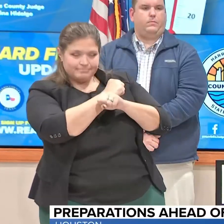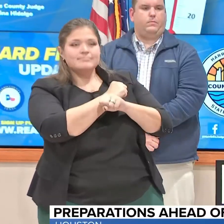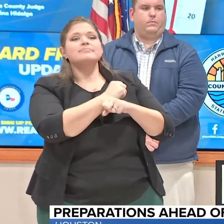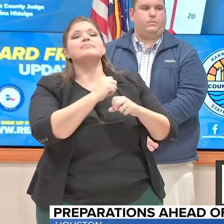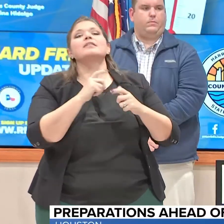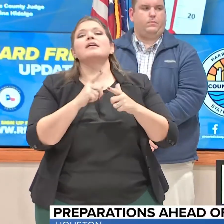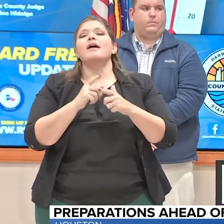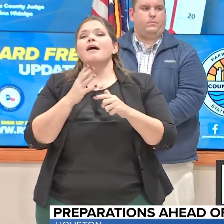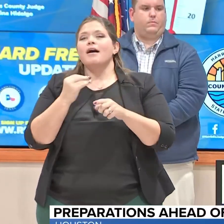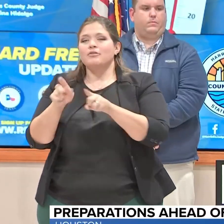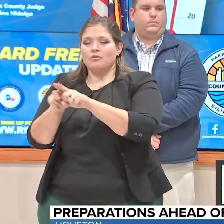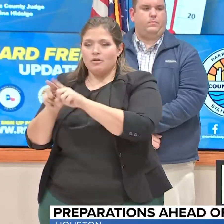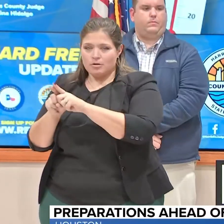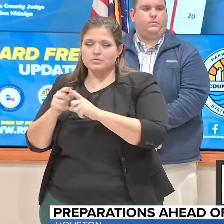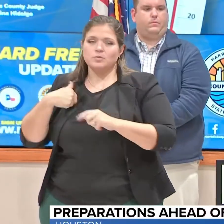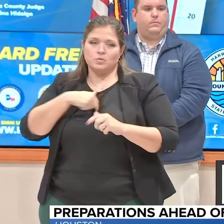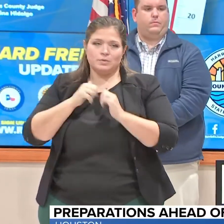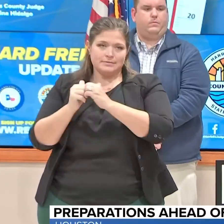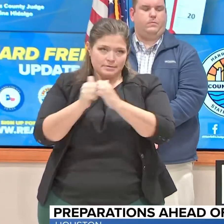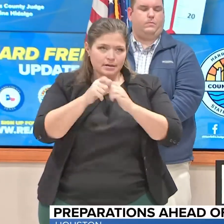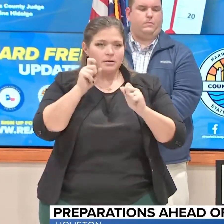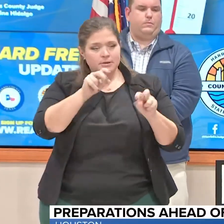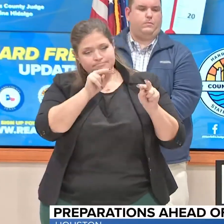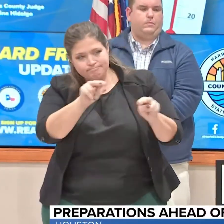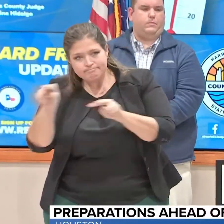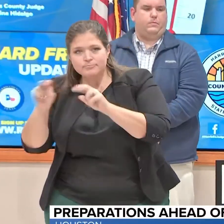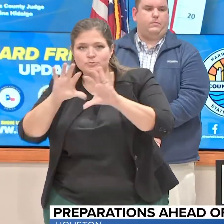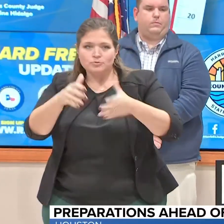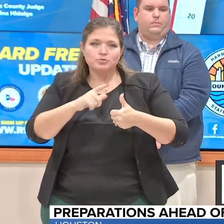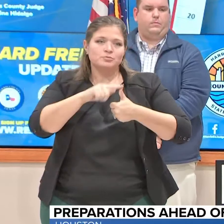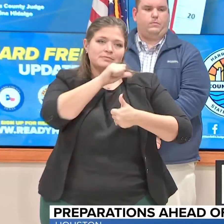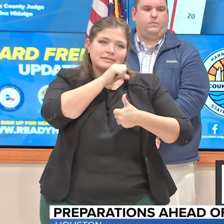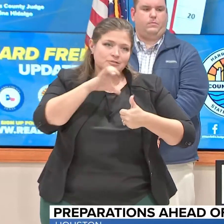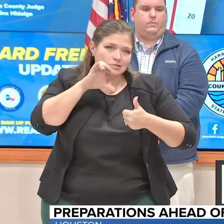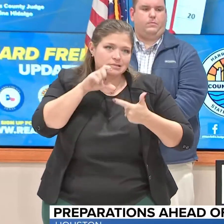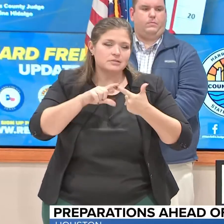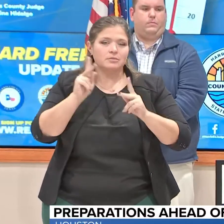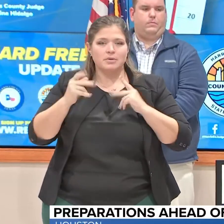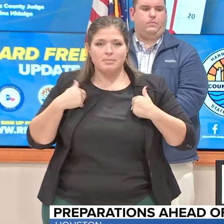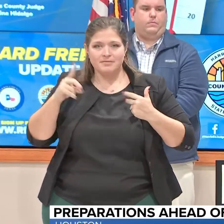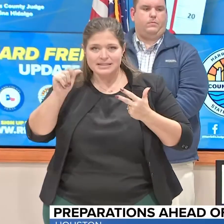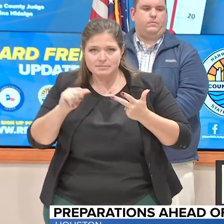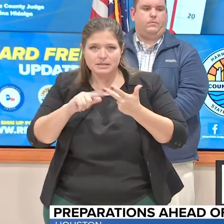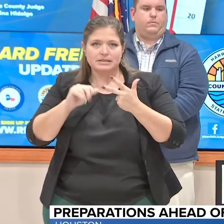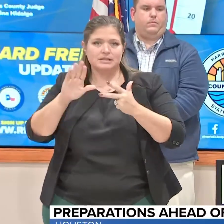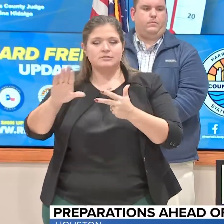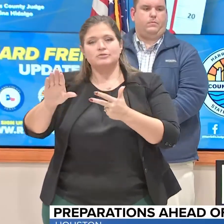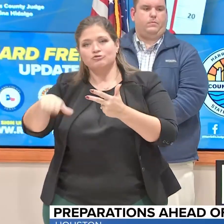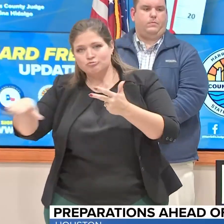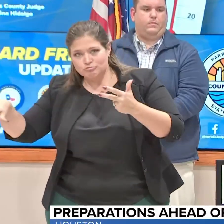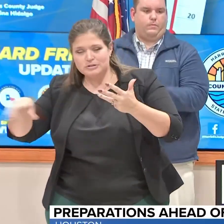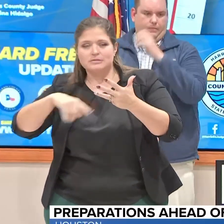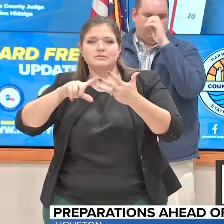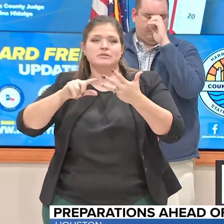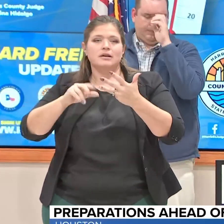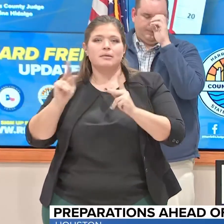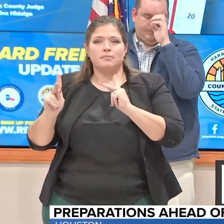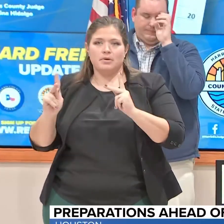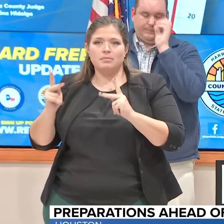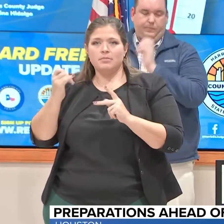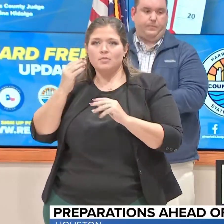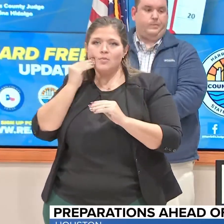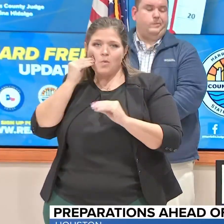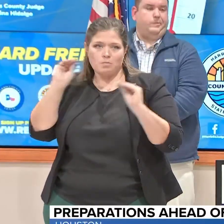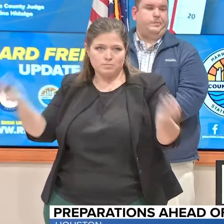we protect our seniors, people with disabilities, our kids, and those who are on